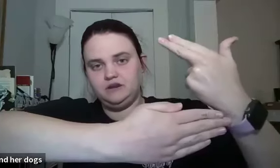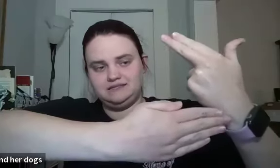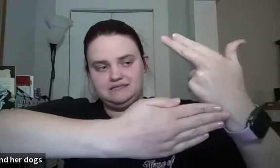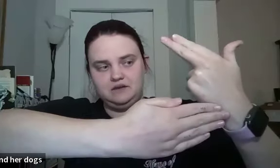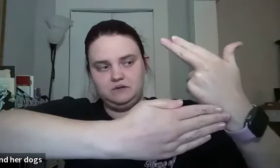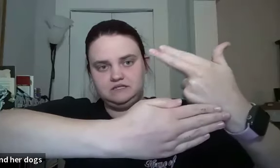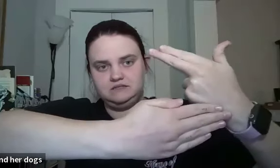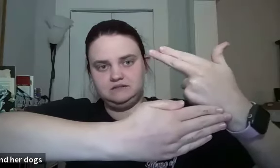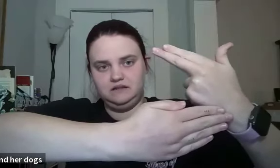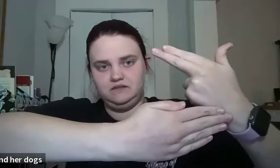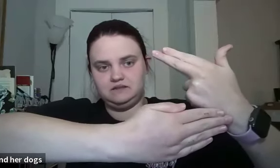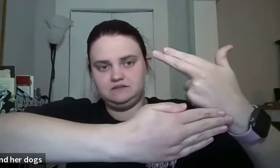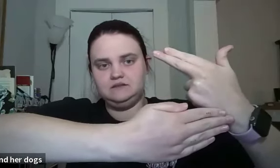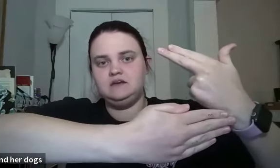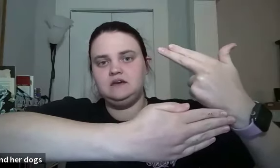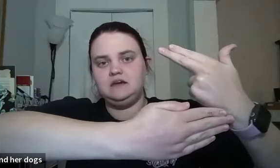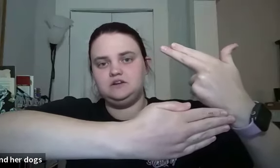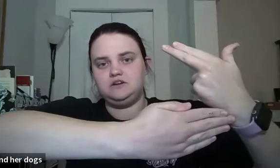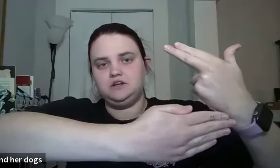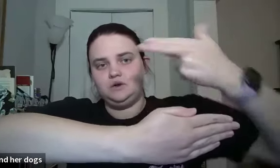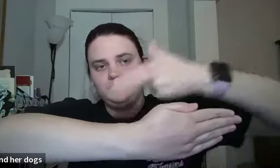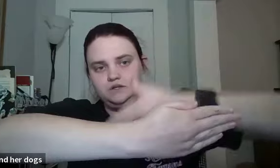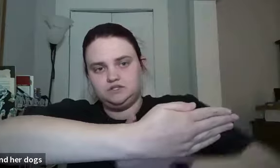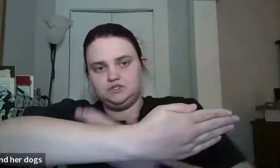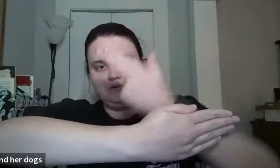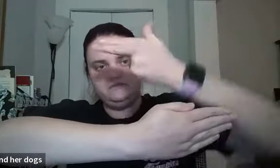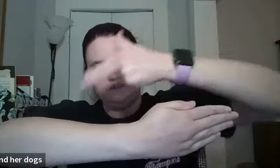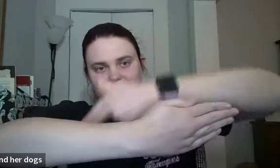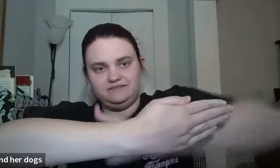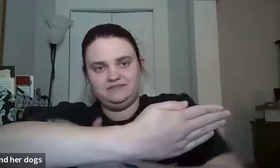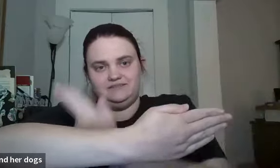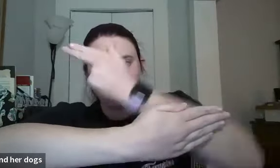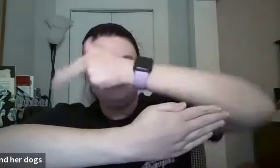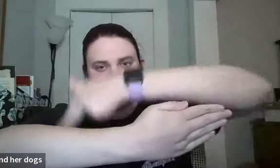hands sideways like this. And you're going to go dolphin.